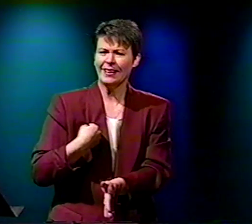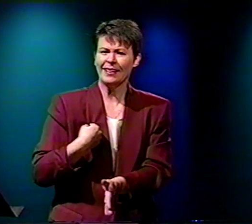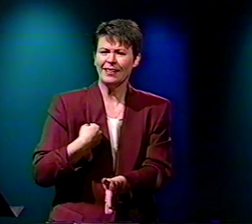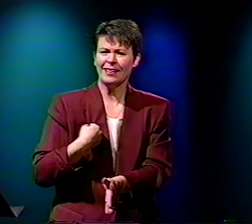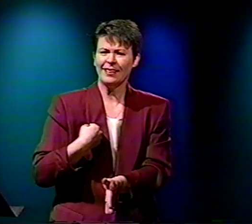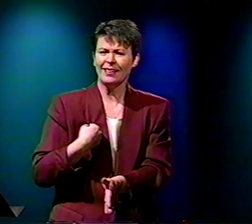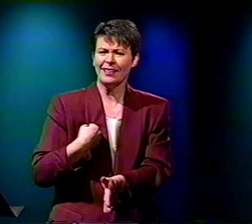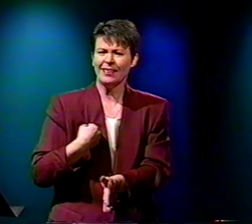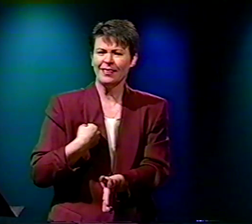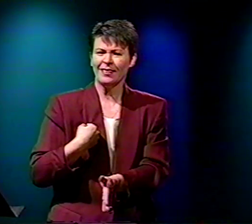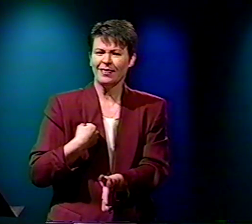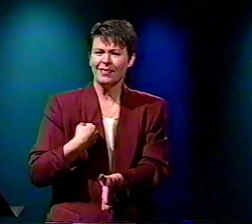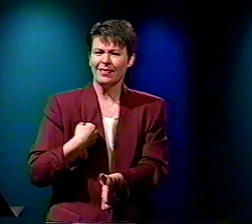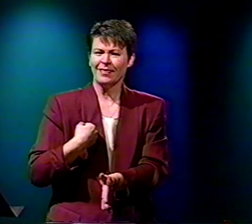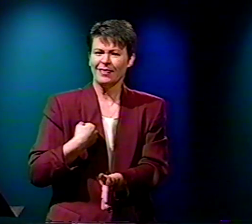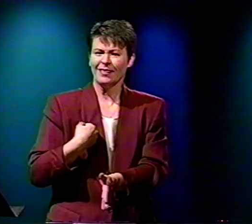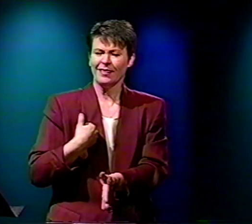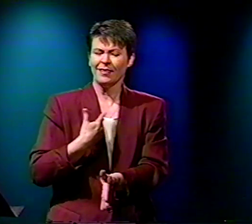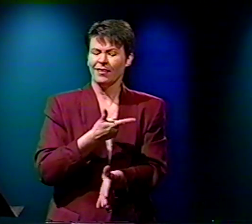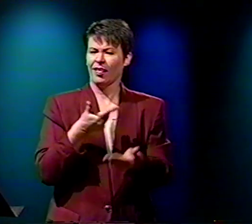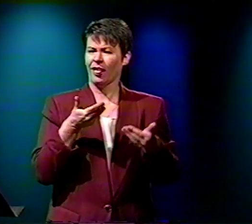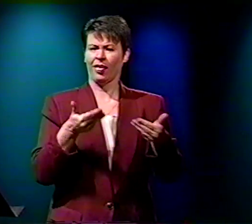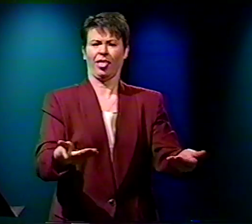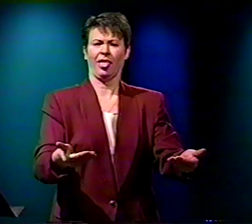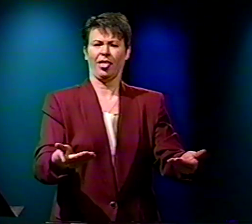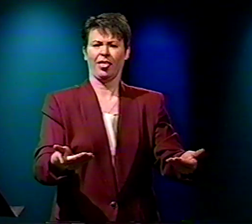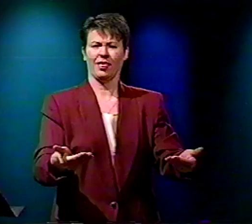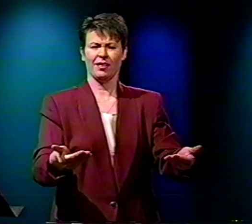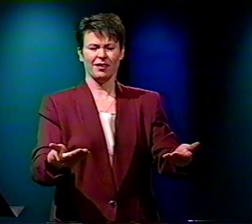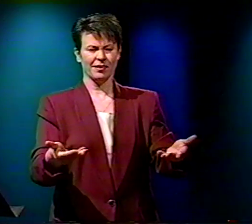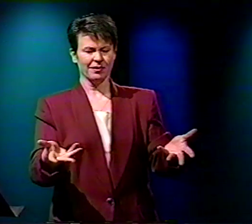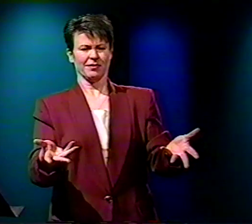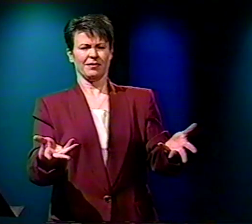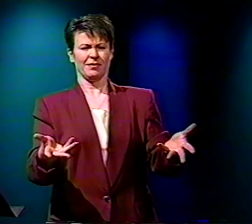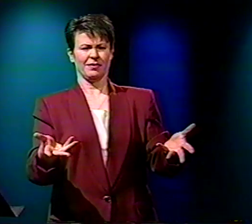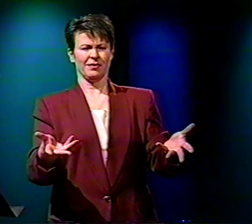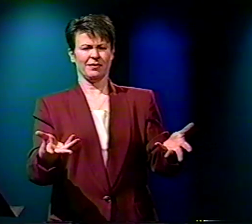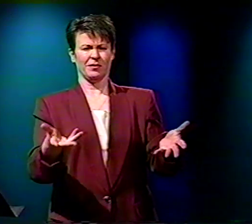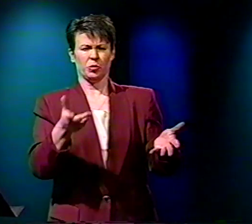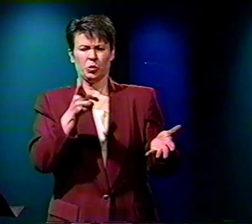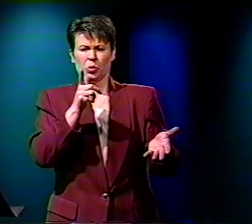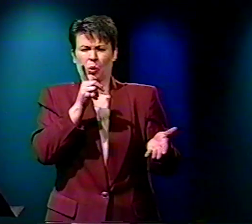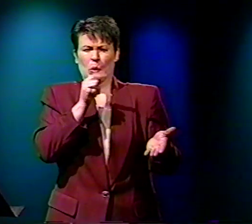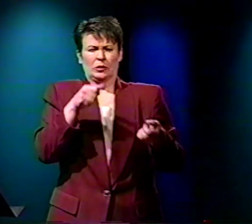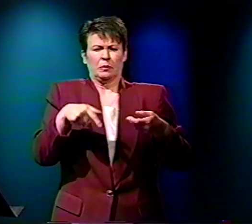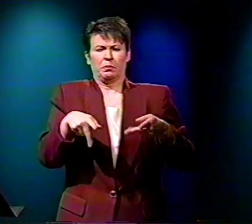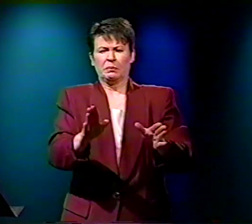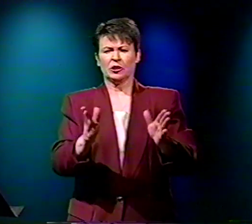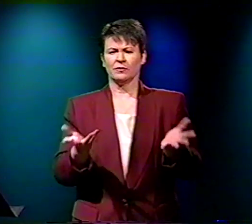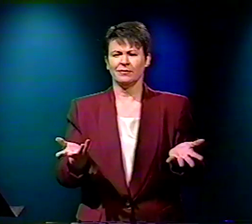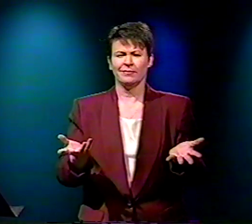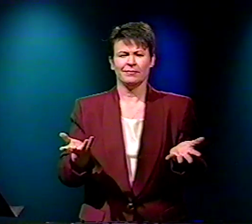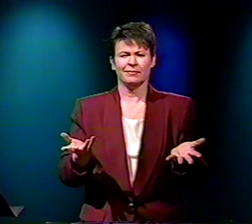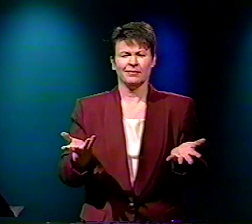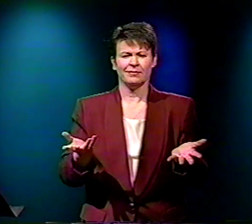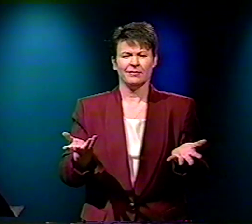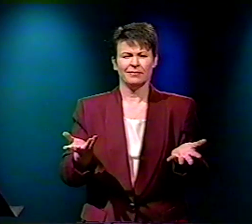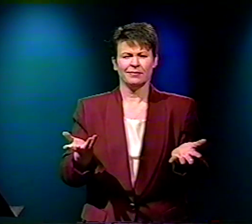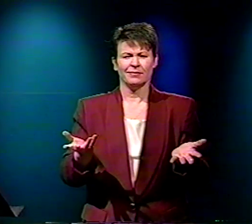try to allow the hearing person to try and understand me. And if I need your services, I'll ask for it. But to just to go ahead and interpret without my